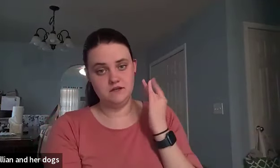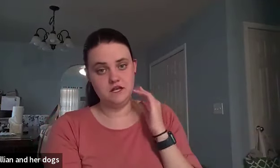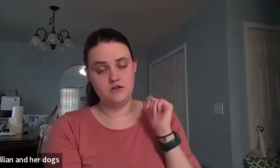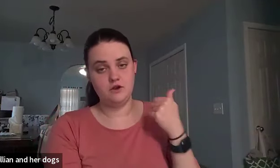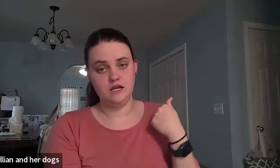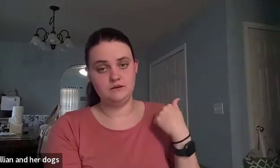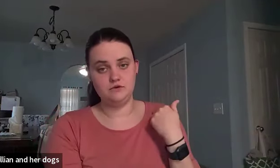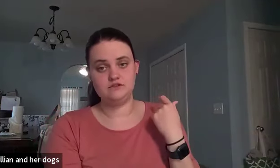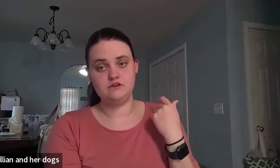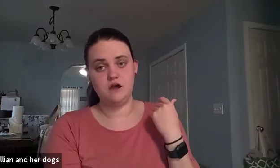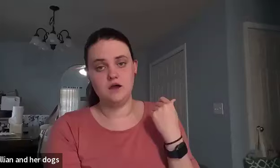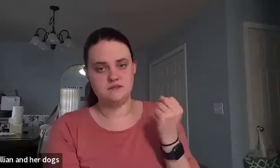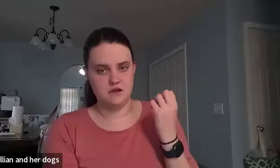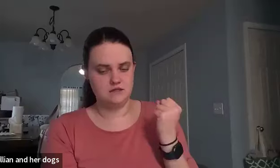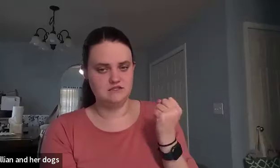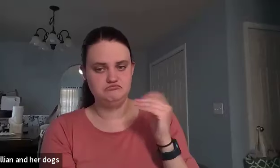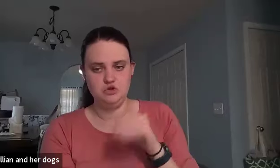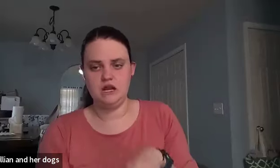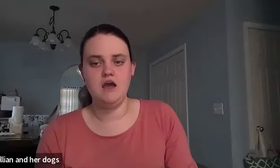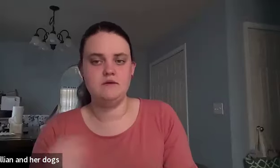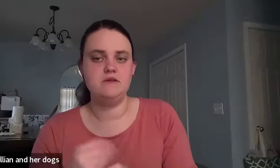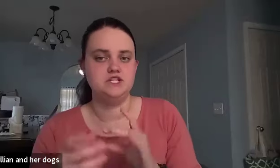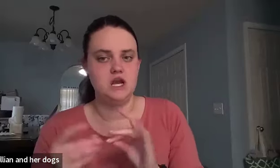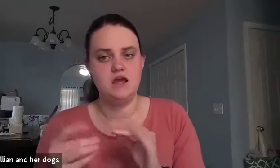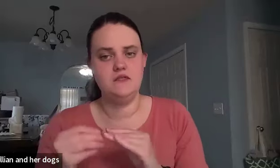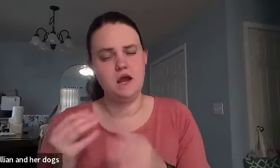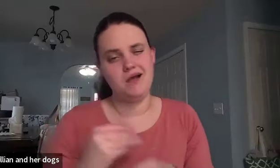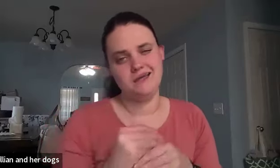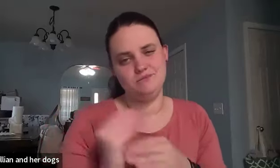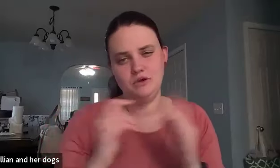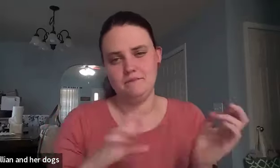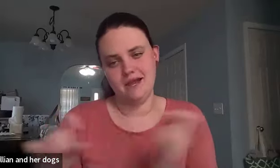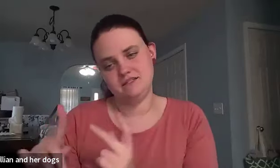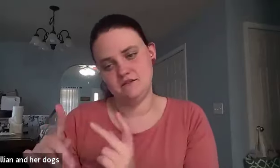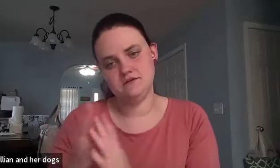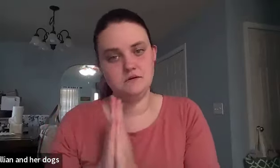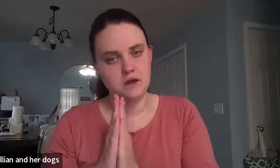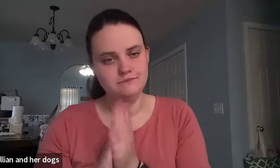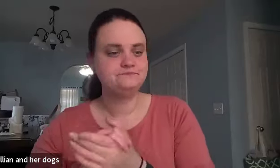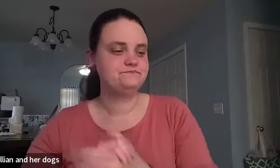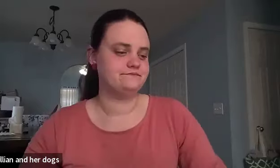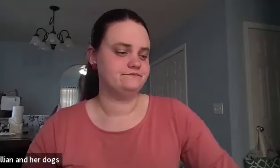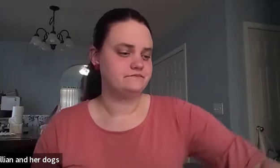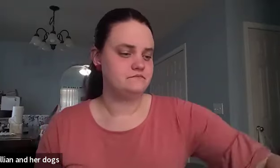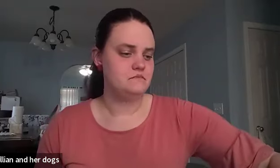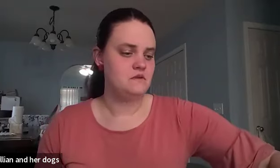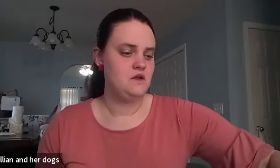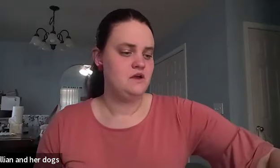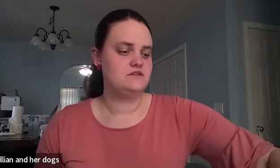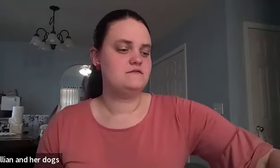of any other animals, signs, you can add them in the chat and then we'll come back to those. Okay. So the